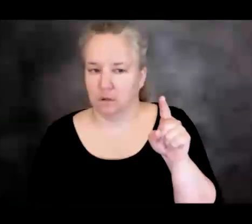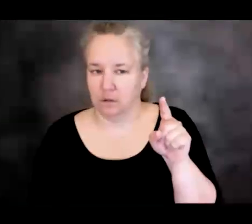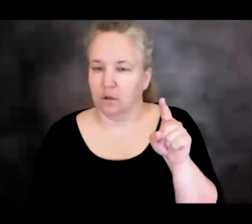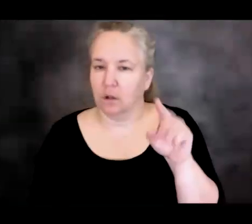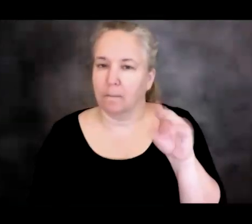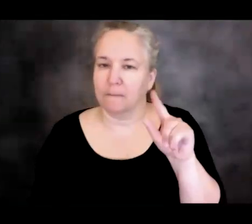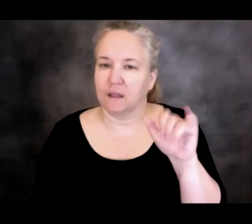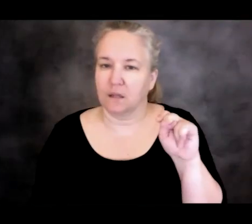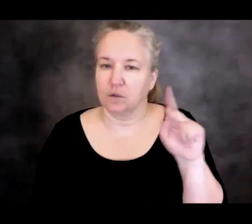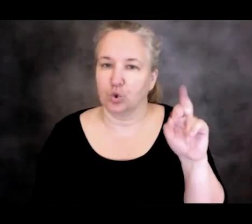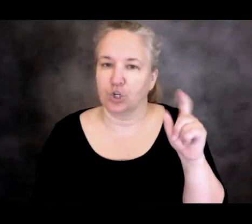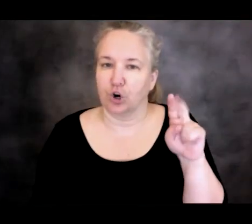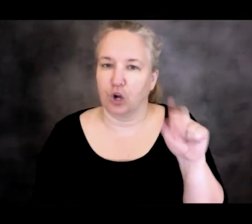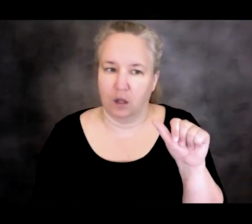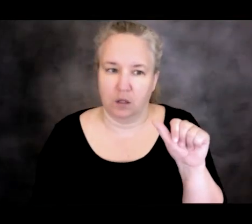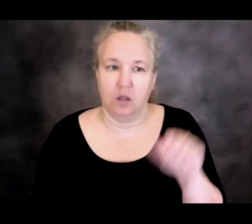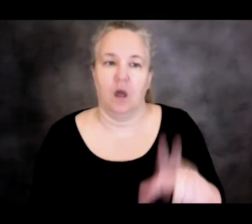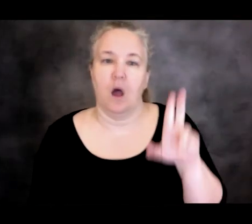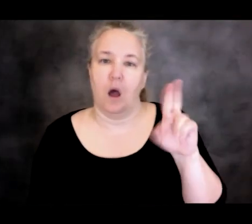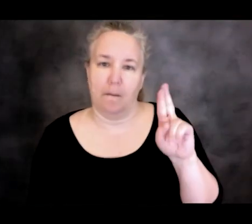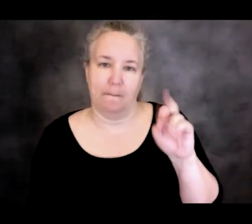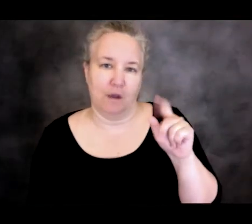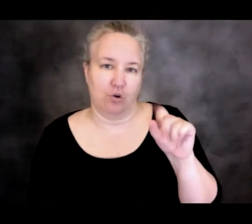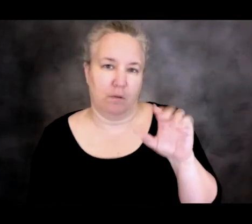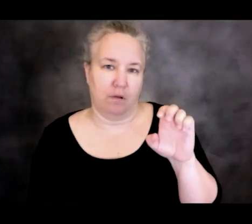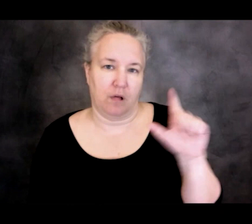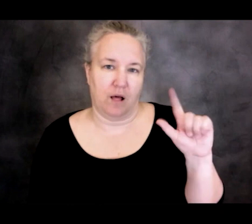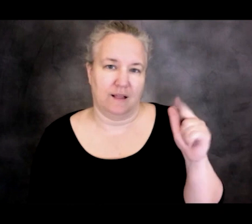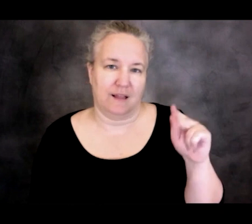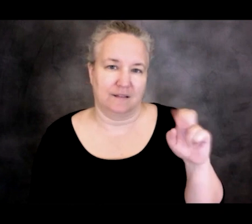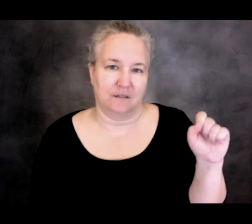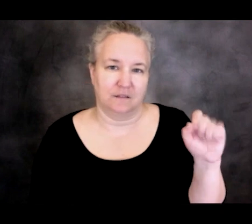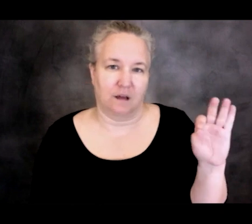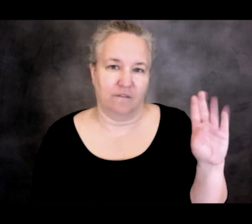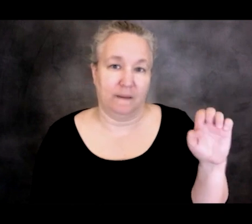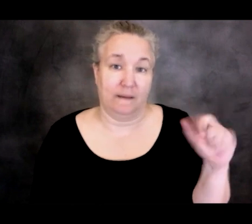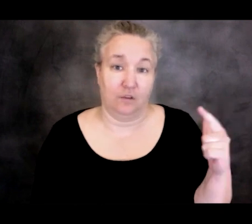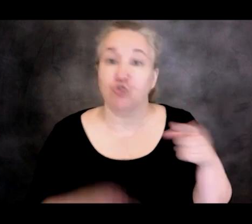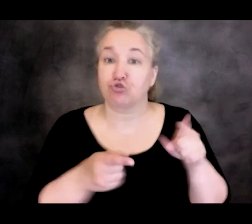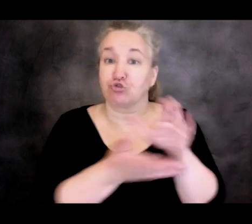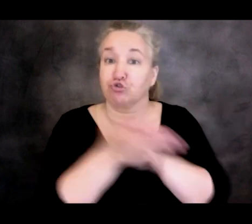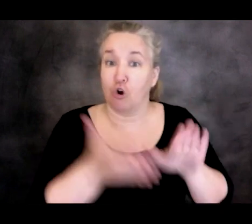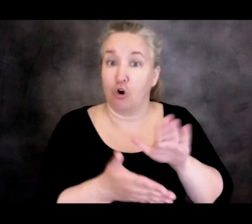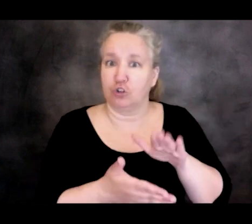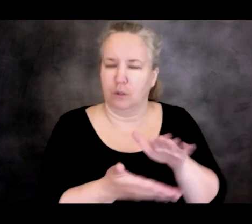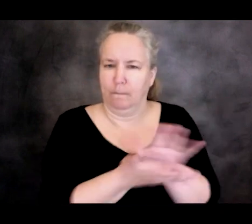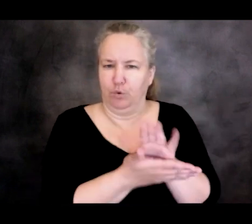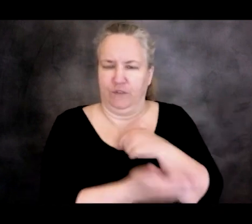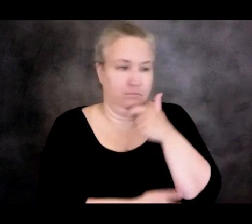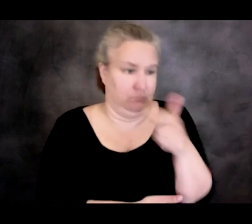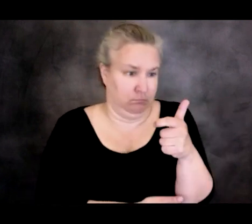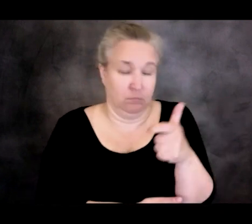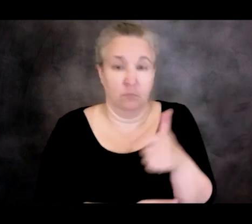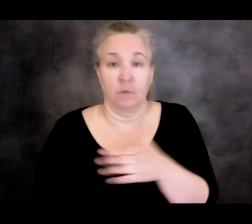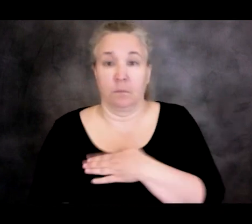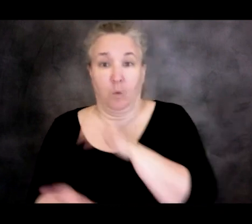Milan Kundera's Unbearable Liveness of Being. I had seen the movie in college, and this was one of my wife's college